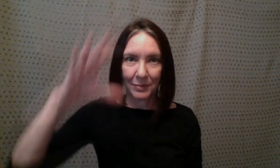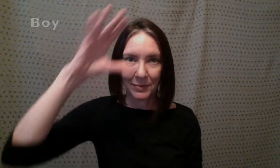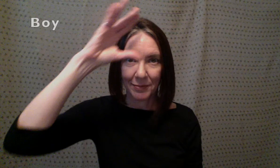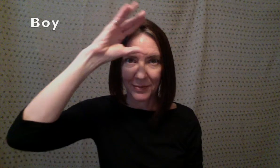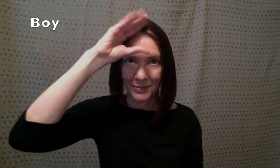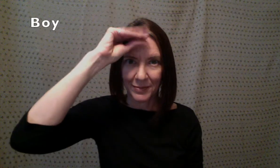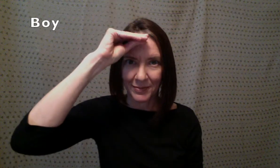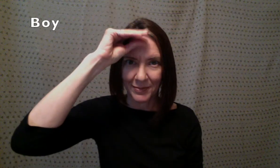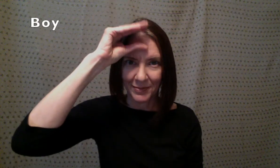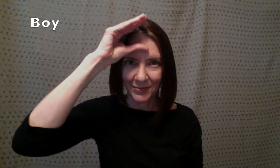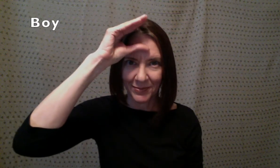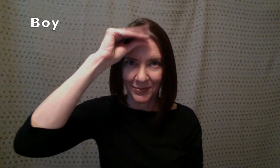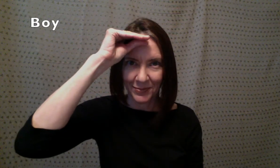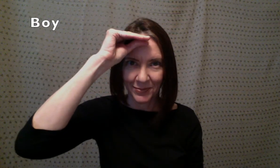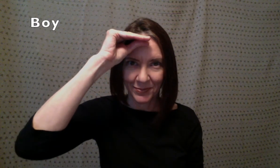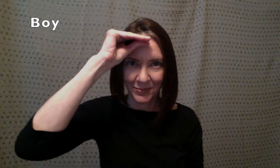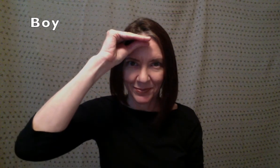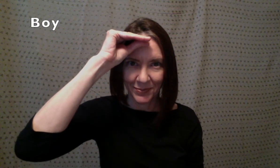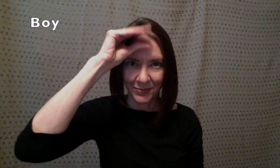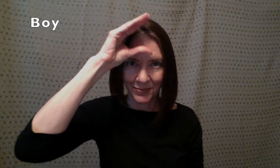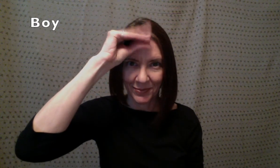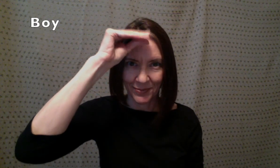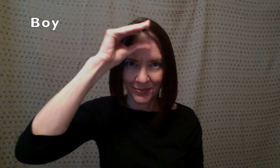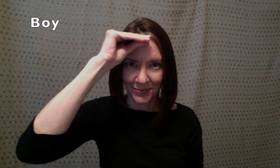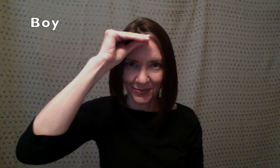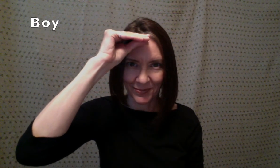female. Boy is signed on the forehead.